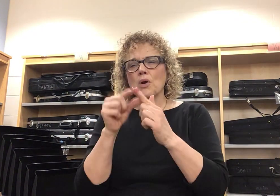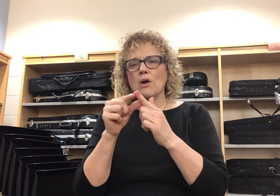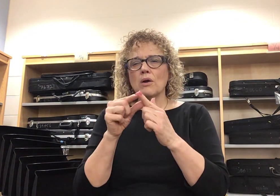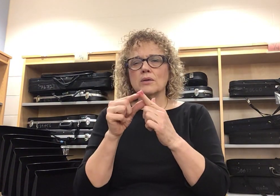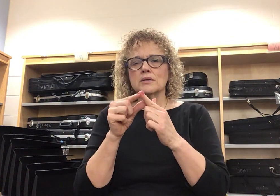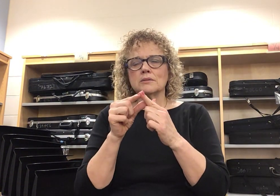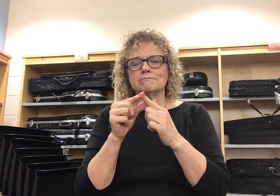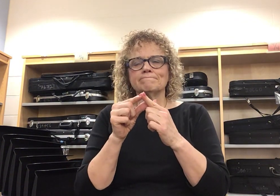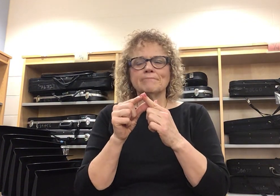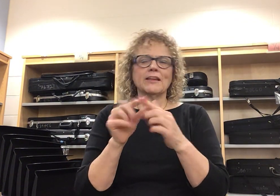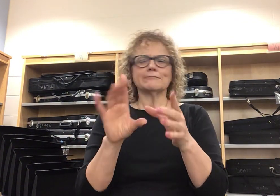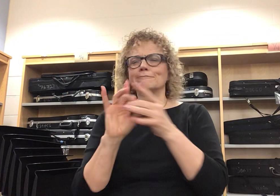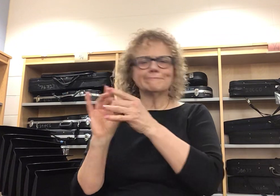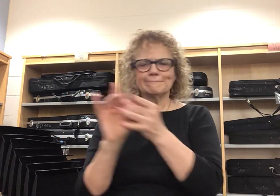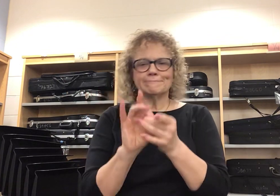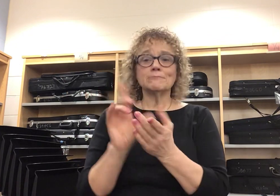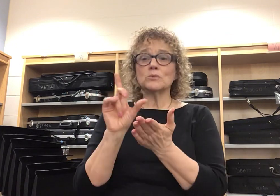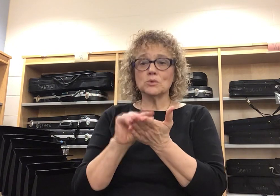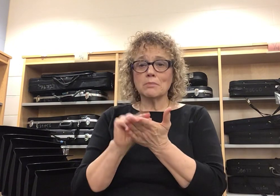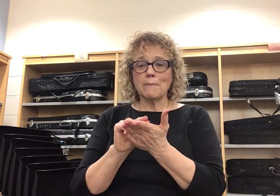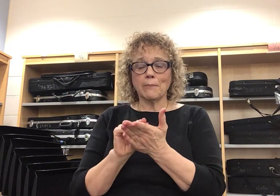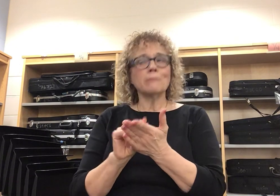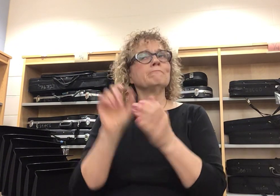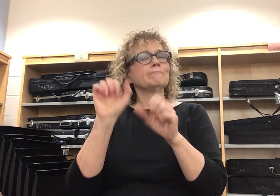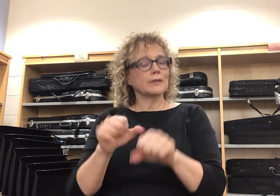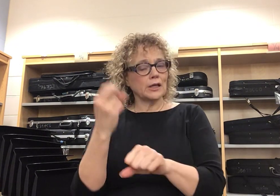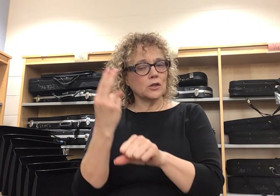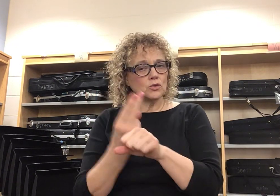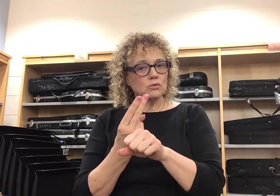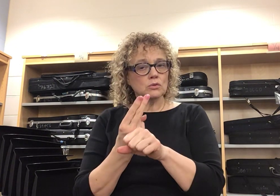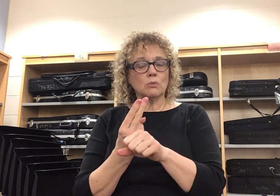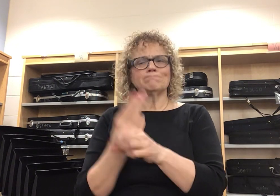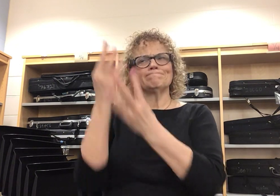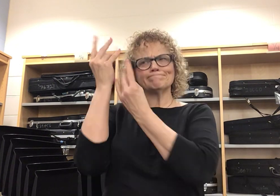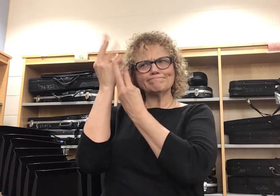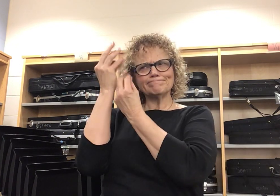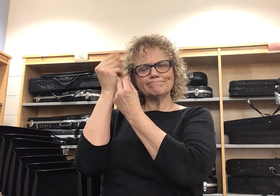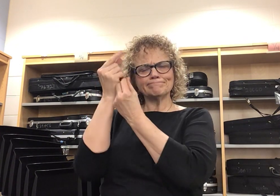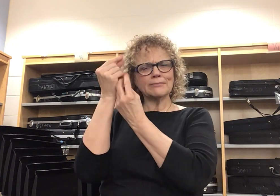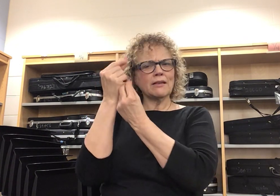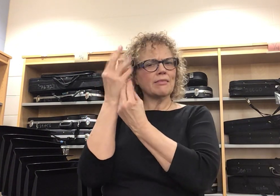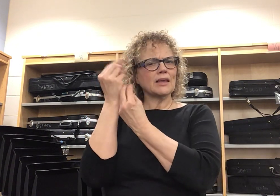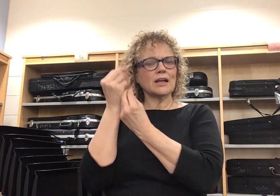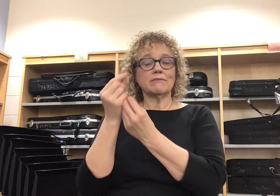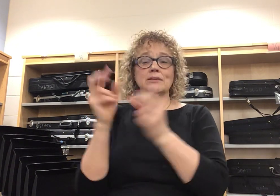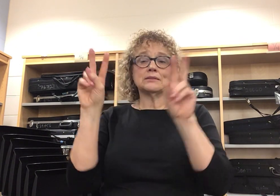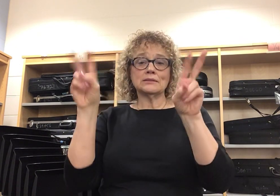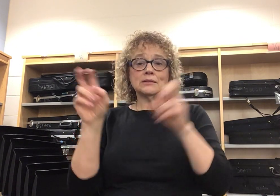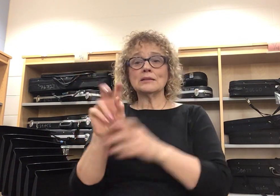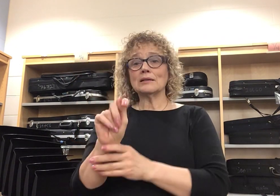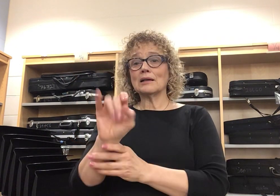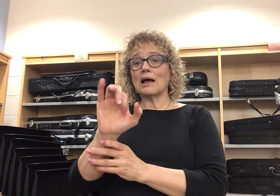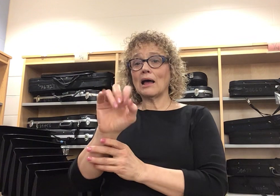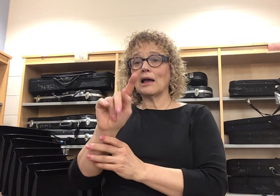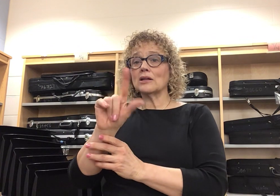title, okay? So be thinking of a title too. And then notice the other things at the top. What do you see at the